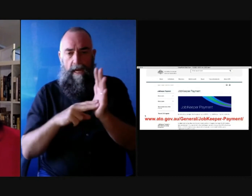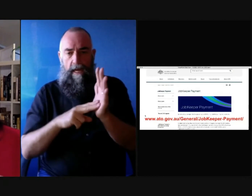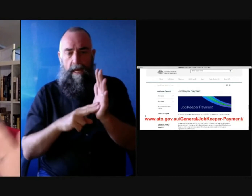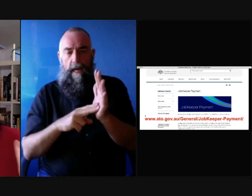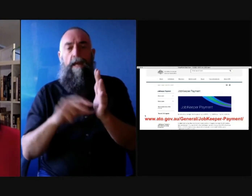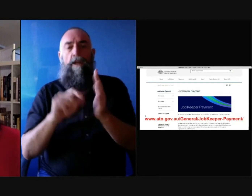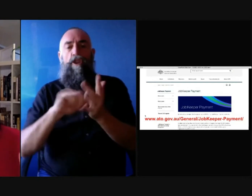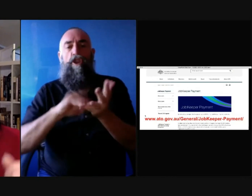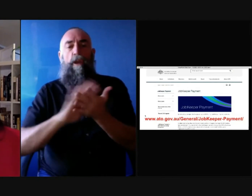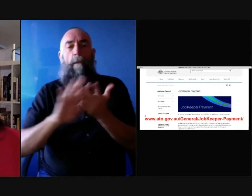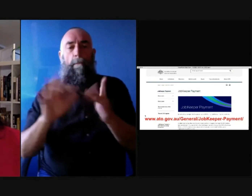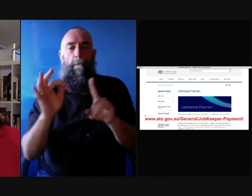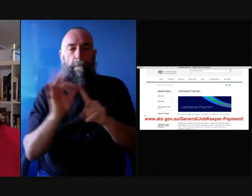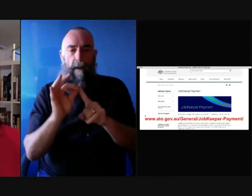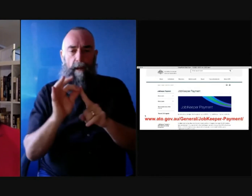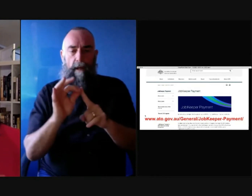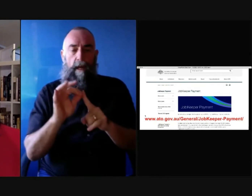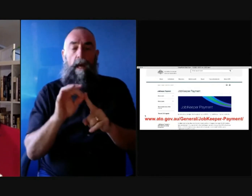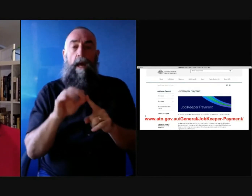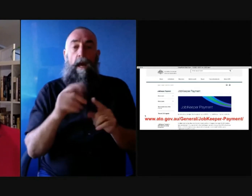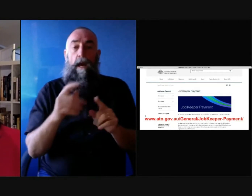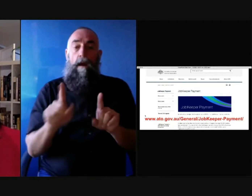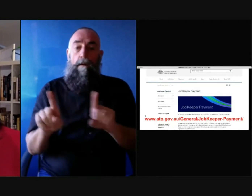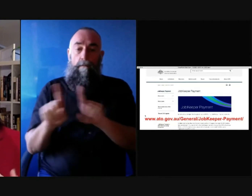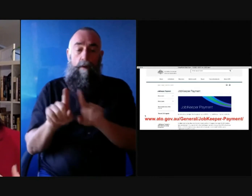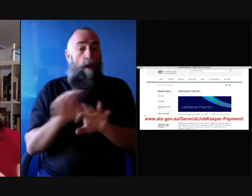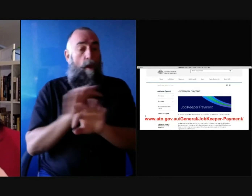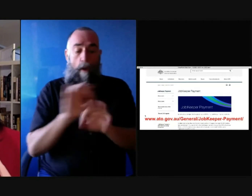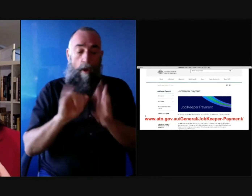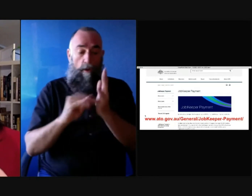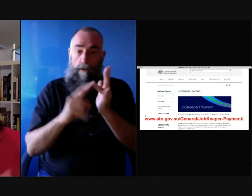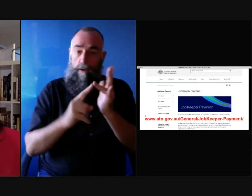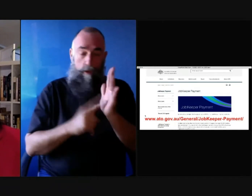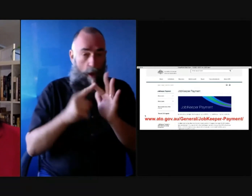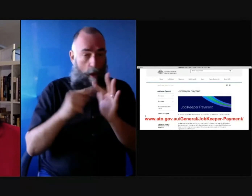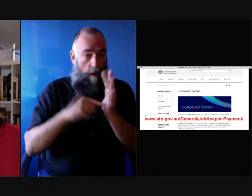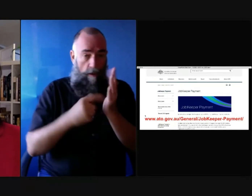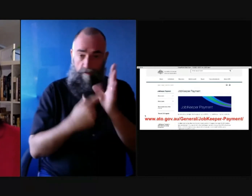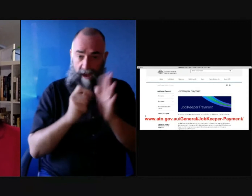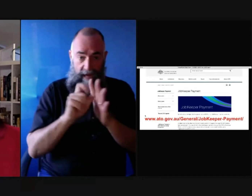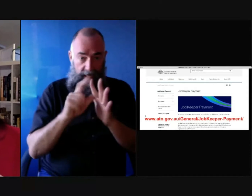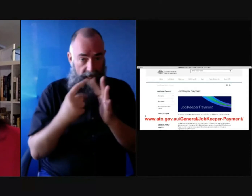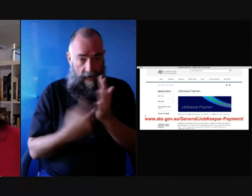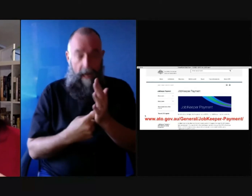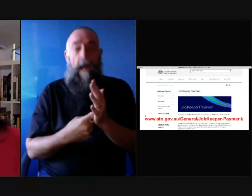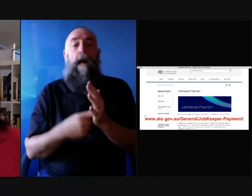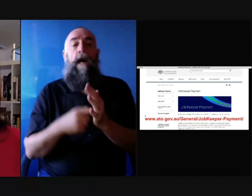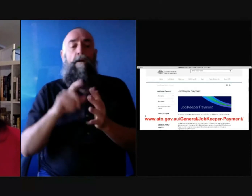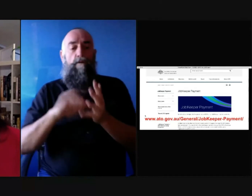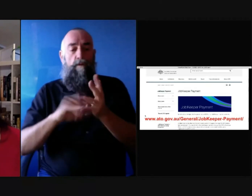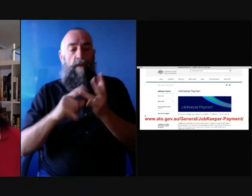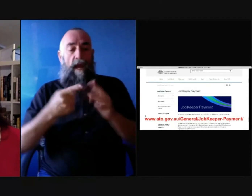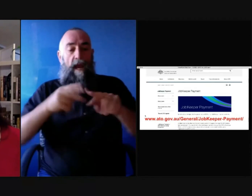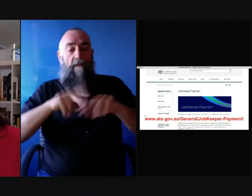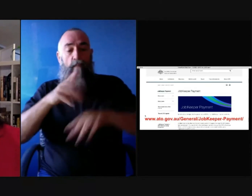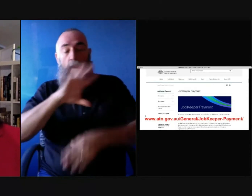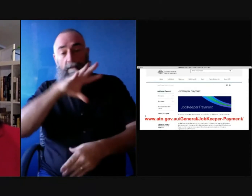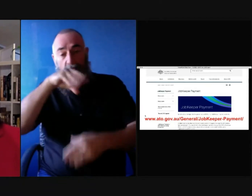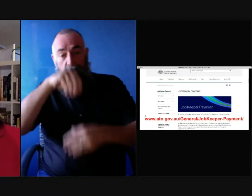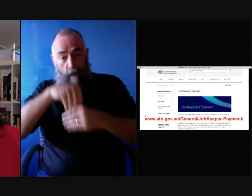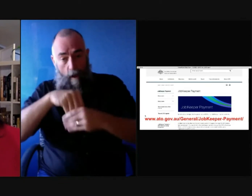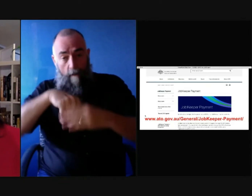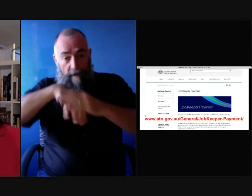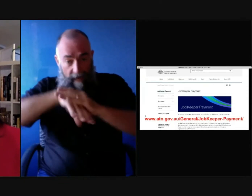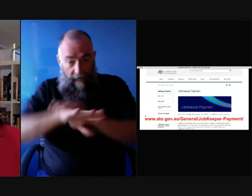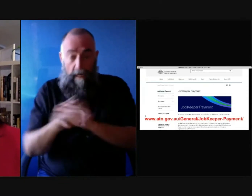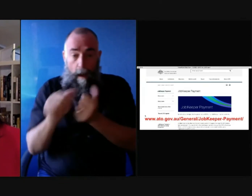partnerships, not sole traders and not proprietary limited companies. If you are in a partnership at the moment,